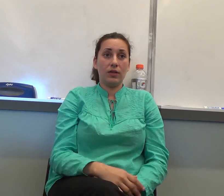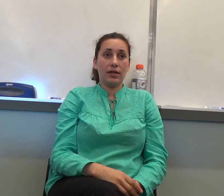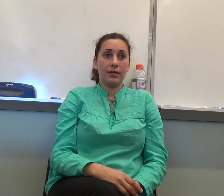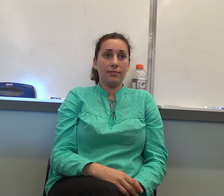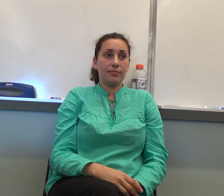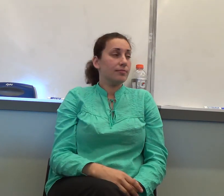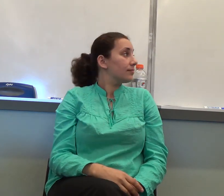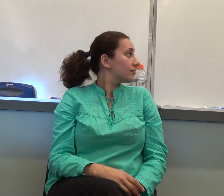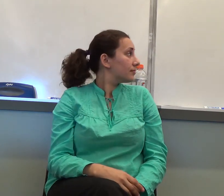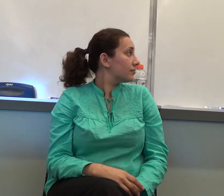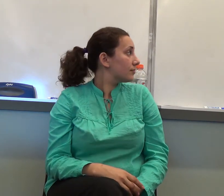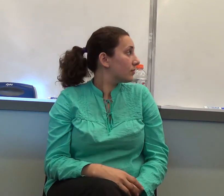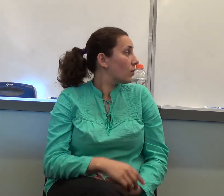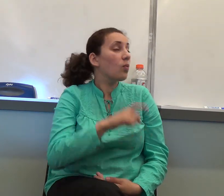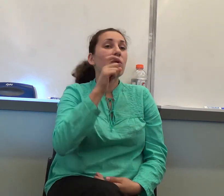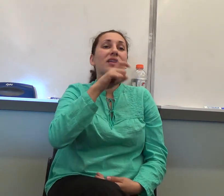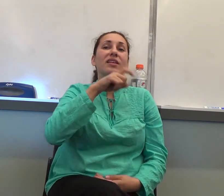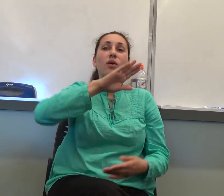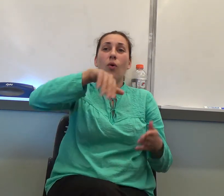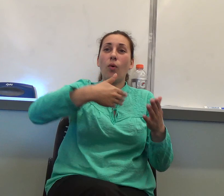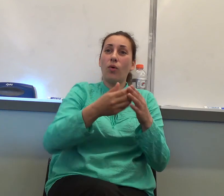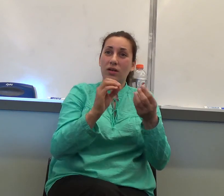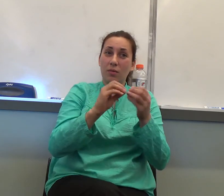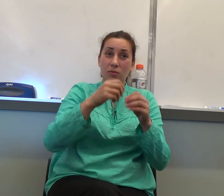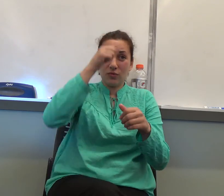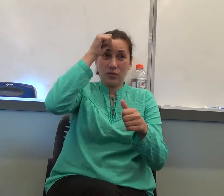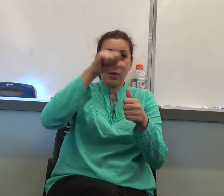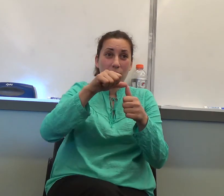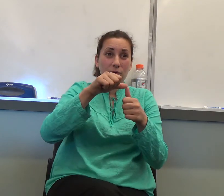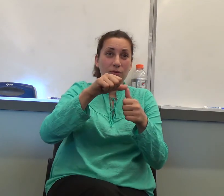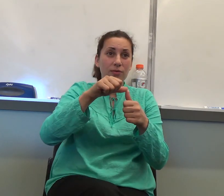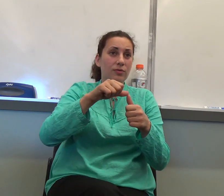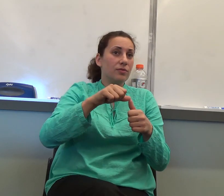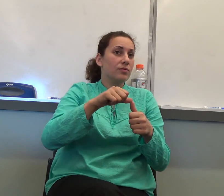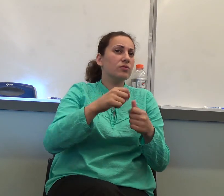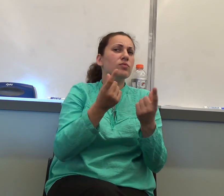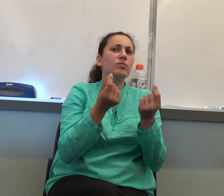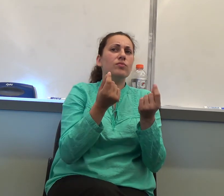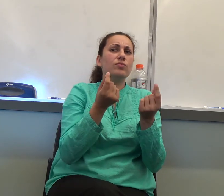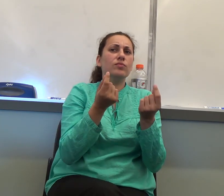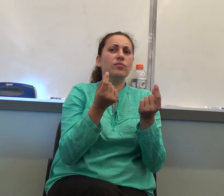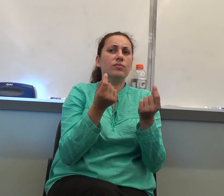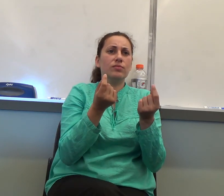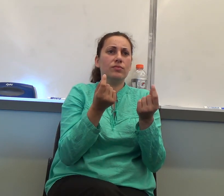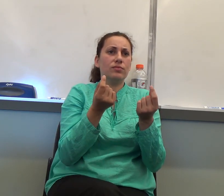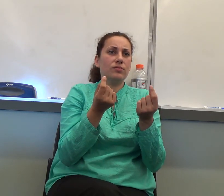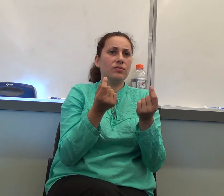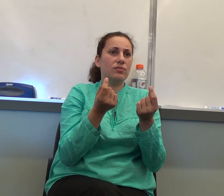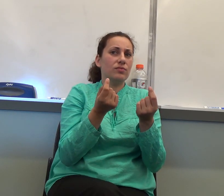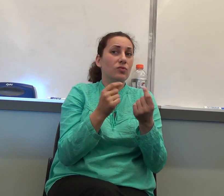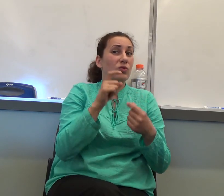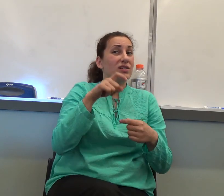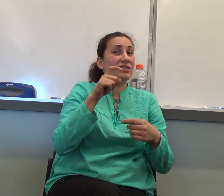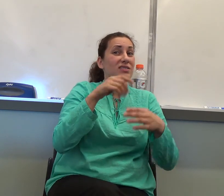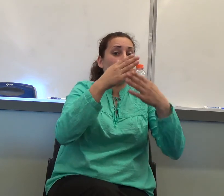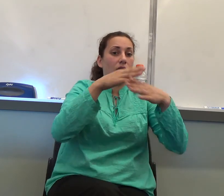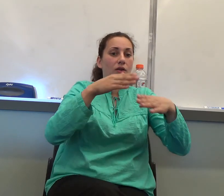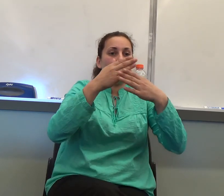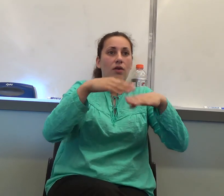it out because we need a whole number here. All right, so what do? Well, we're going to have to do enough dividing so that we can go